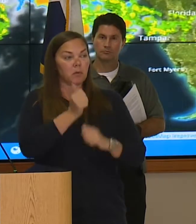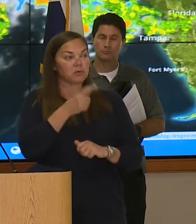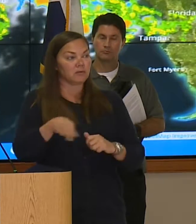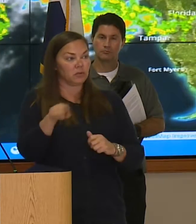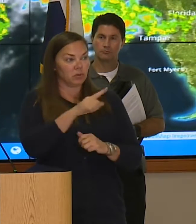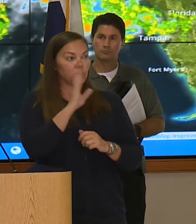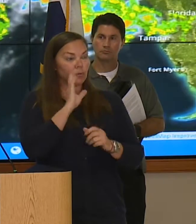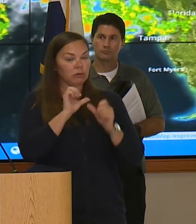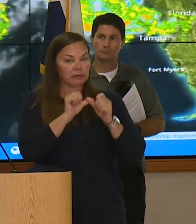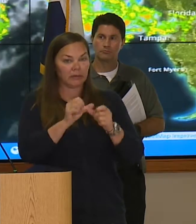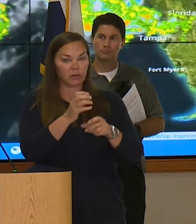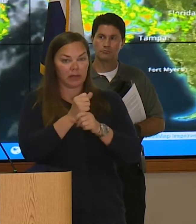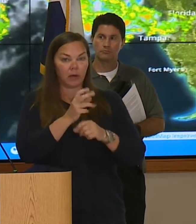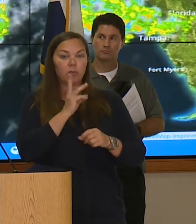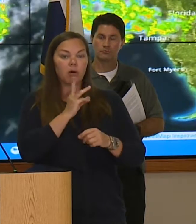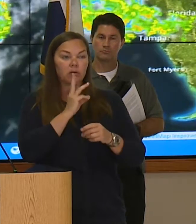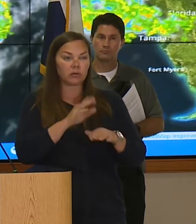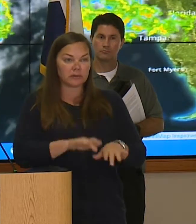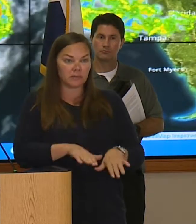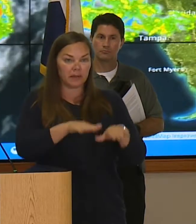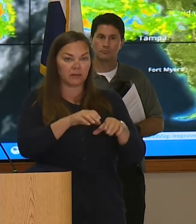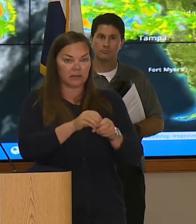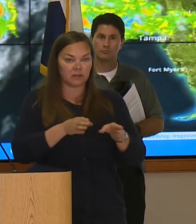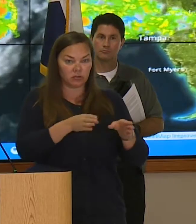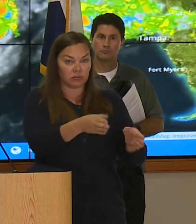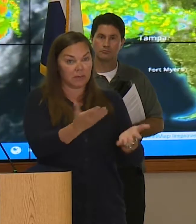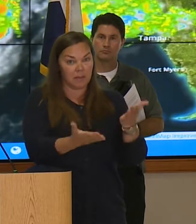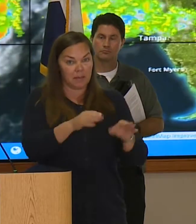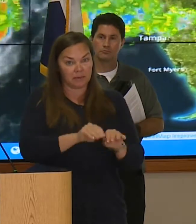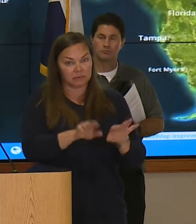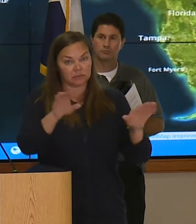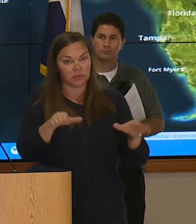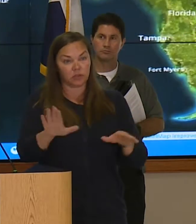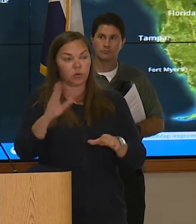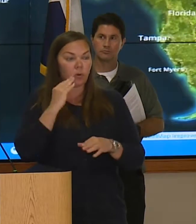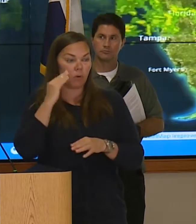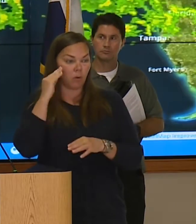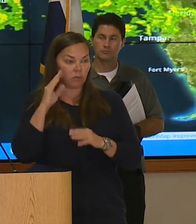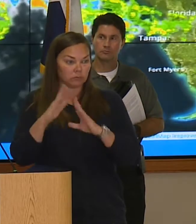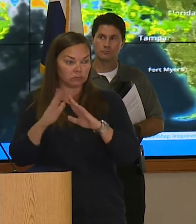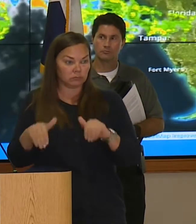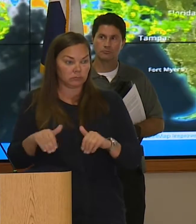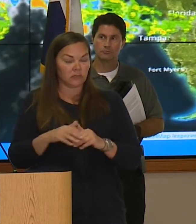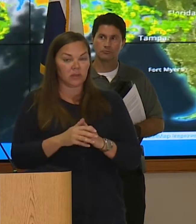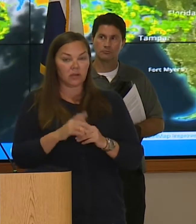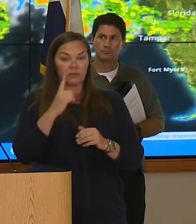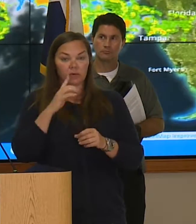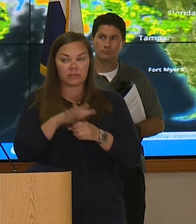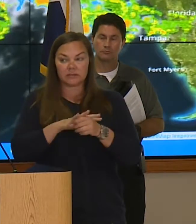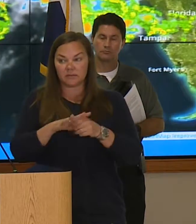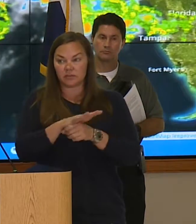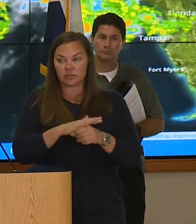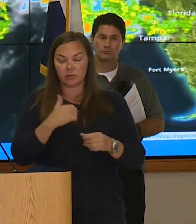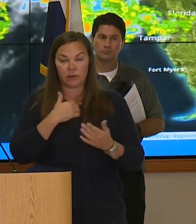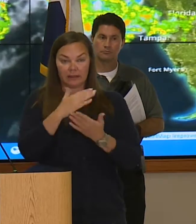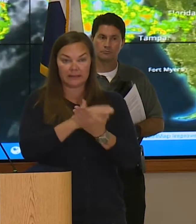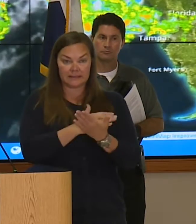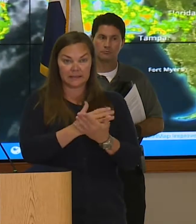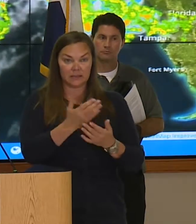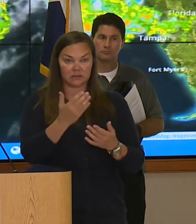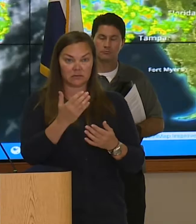will continue to get water to build up in your street and possibly get into your homes. For those subdivisions that we listed